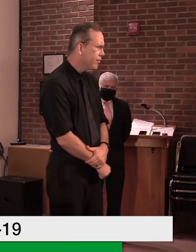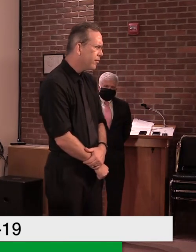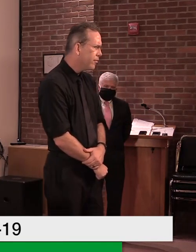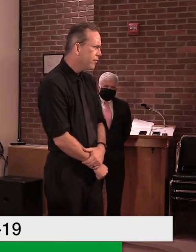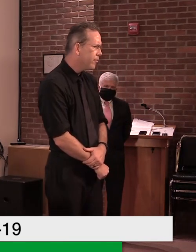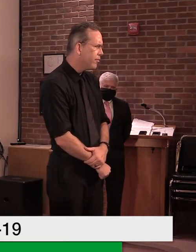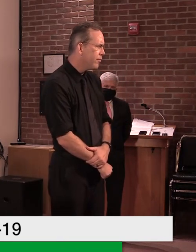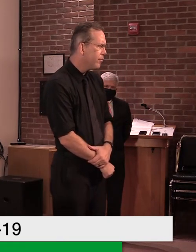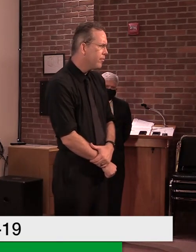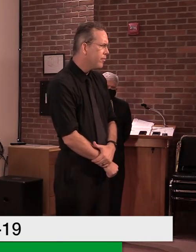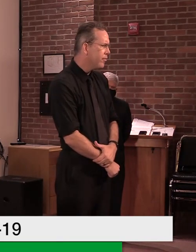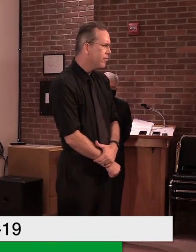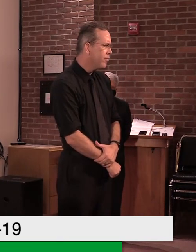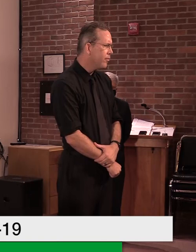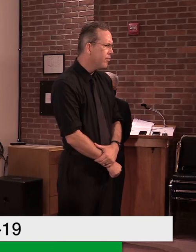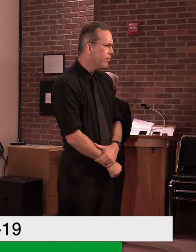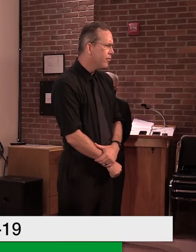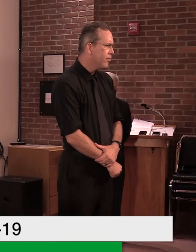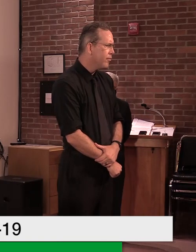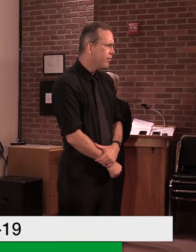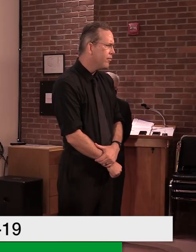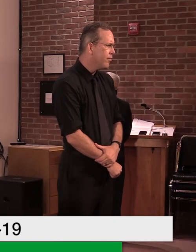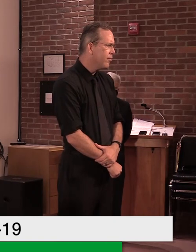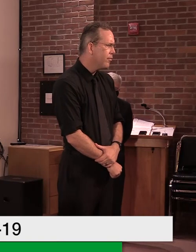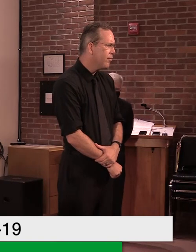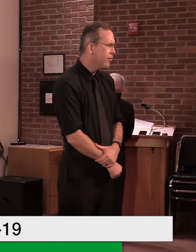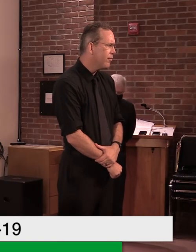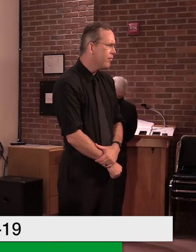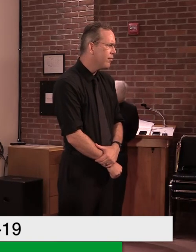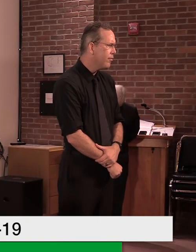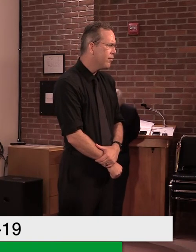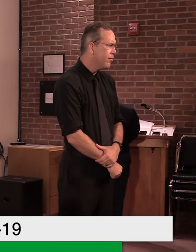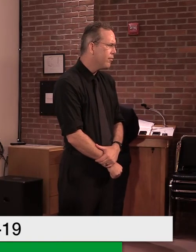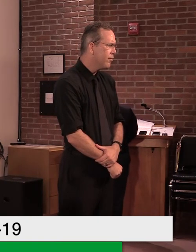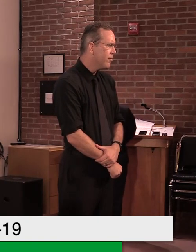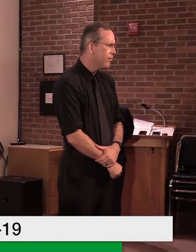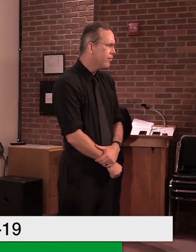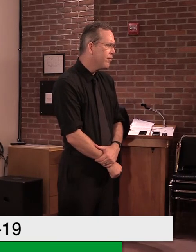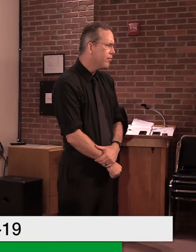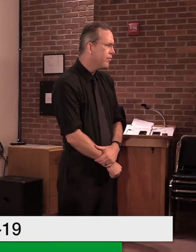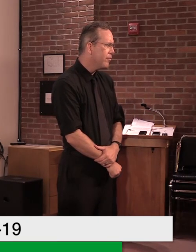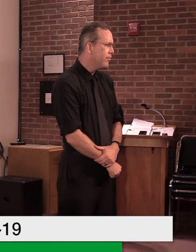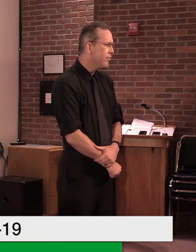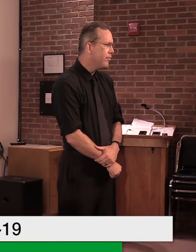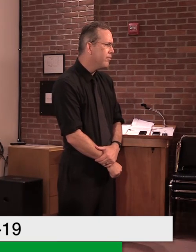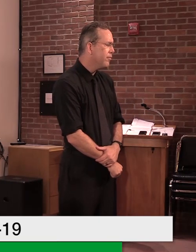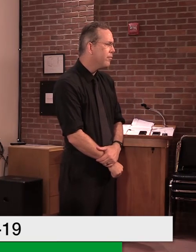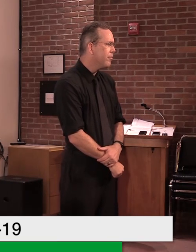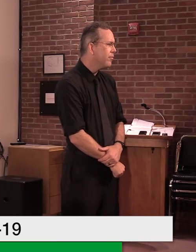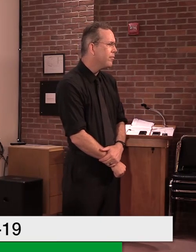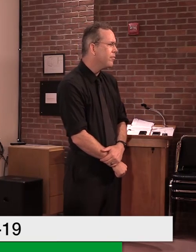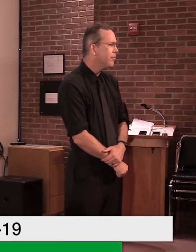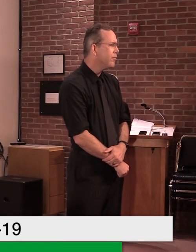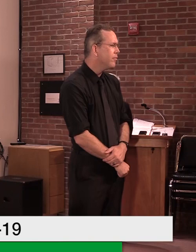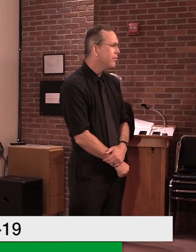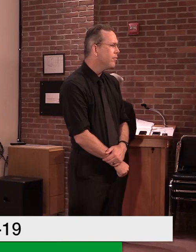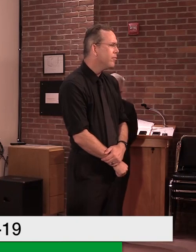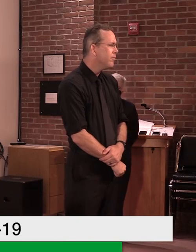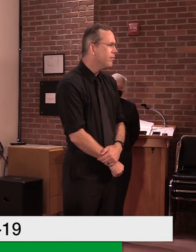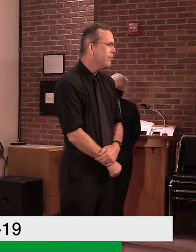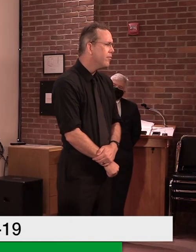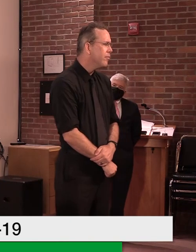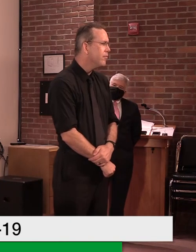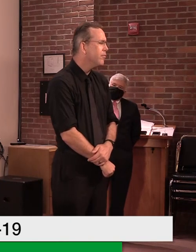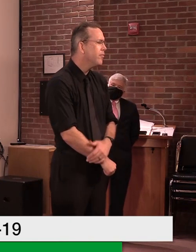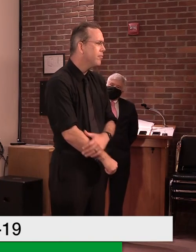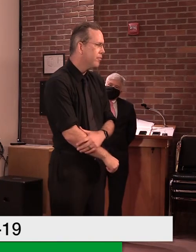on schools? If you talk to the superintendents, specifically organized sports, and